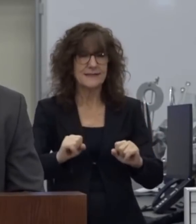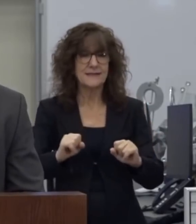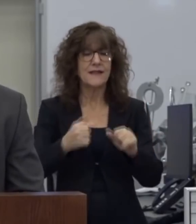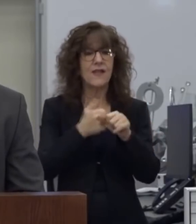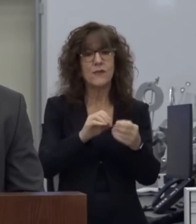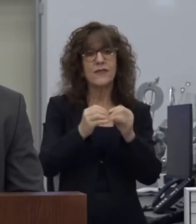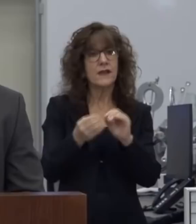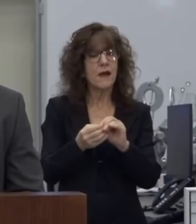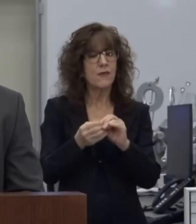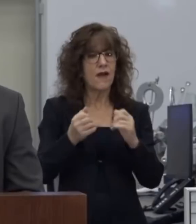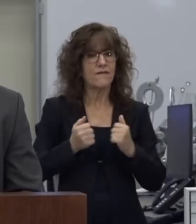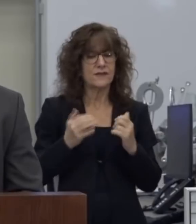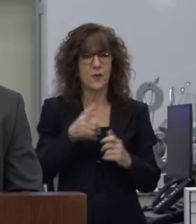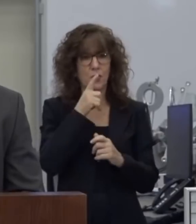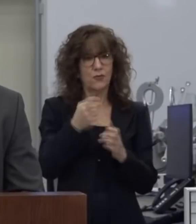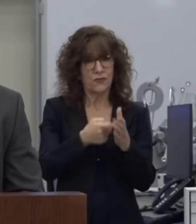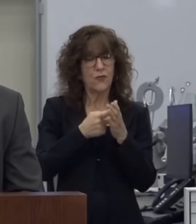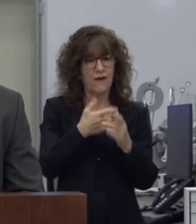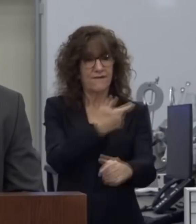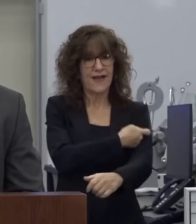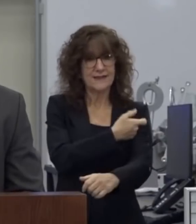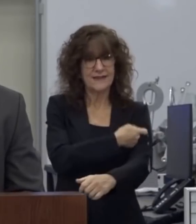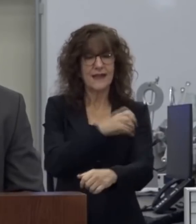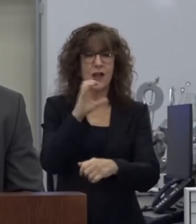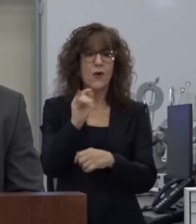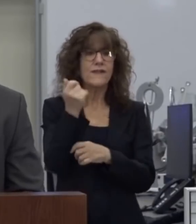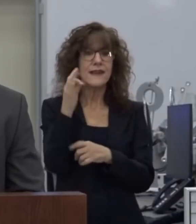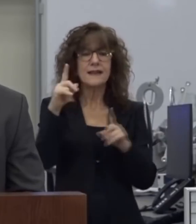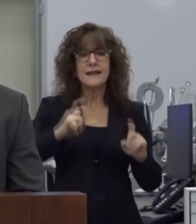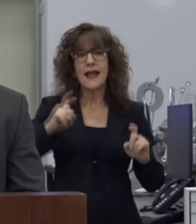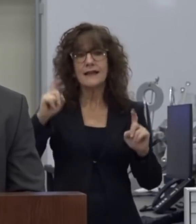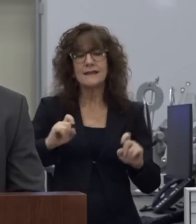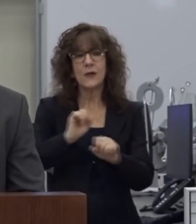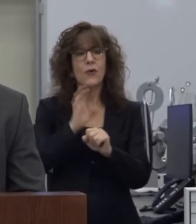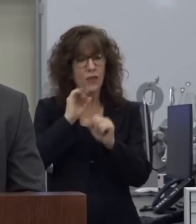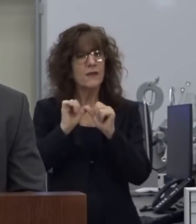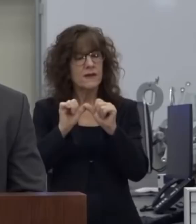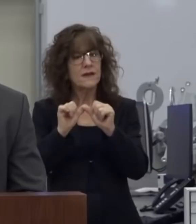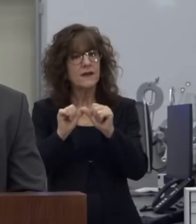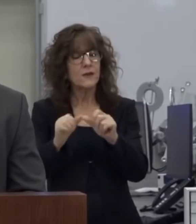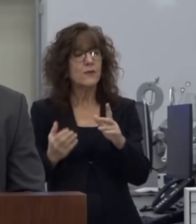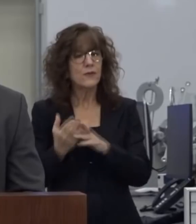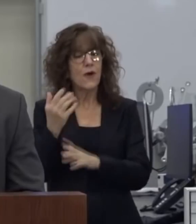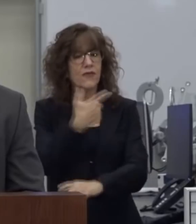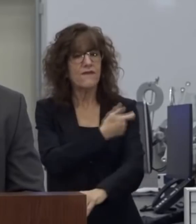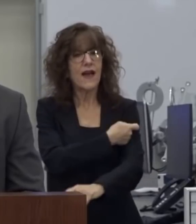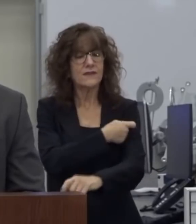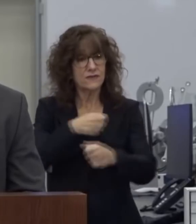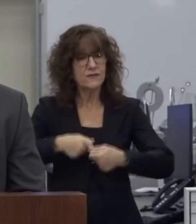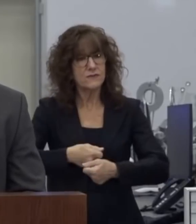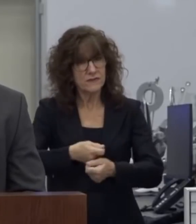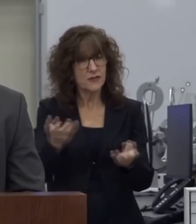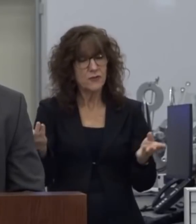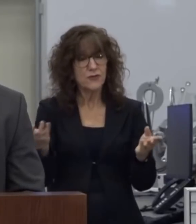of residents that need to be vaccinated. COVID-19 testing efforts will continue throughout the vaccination